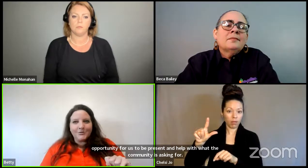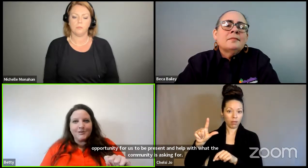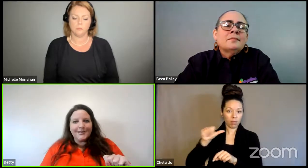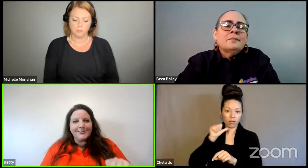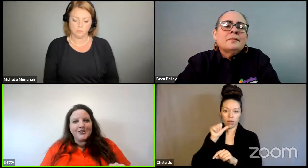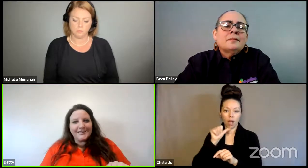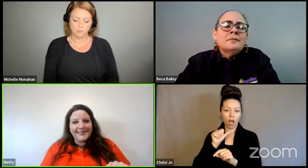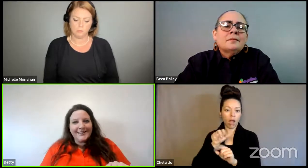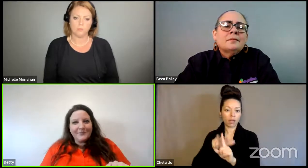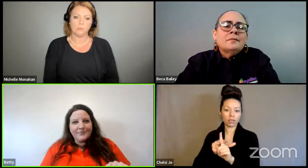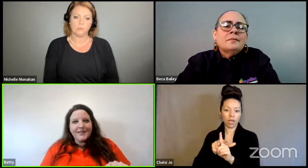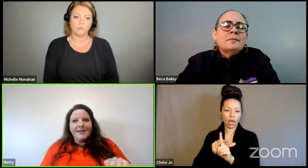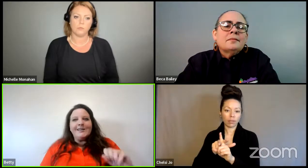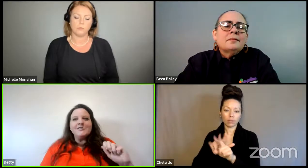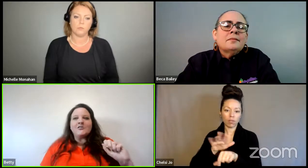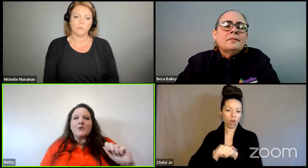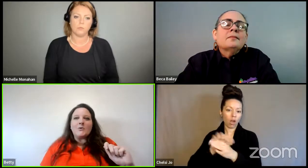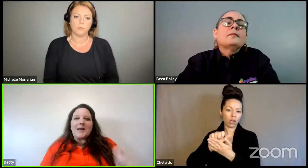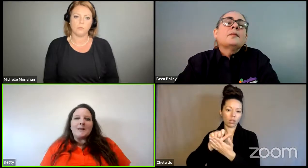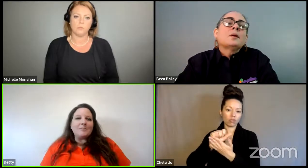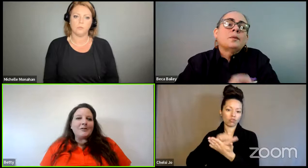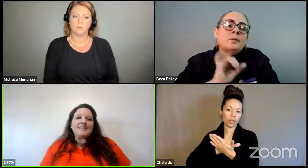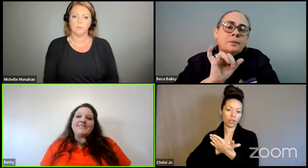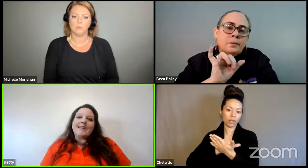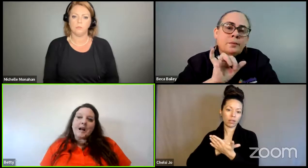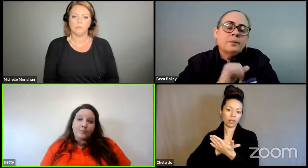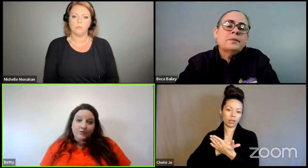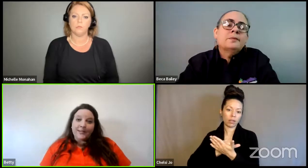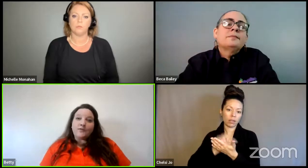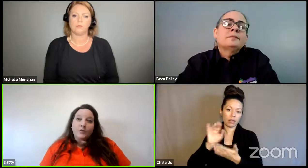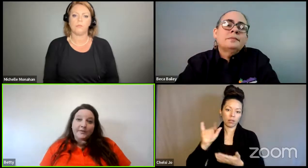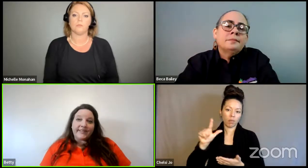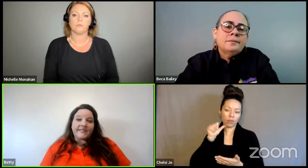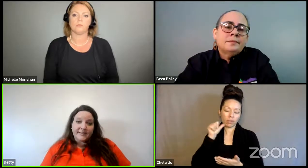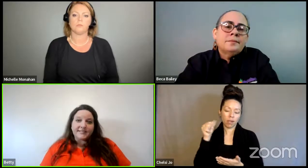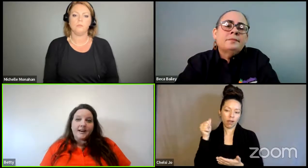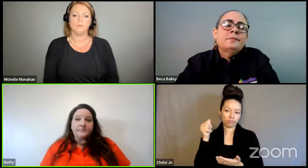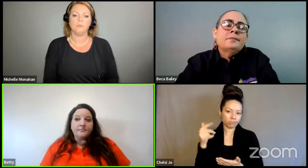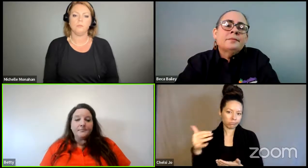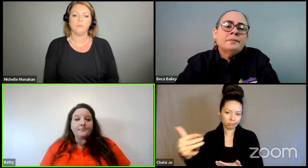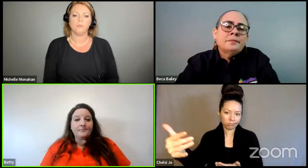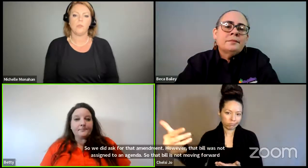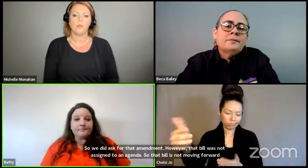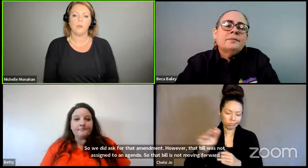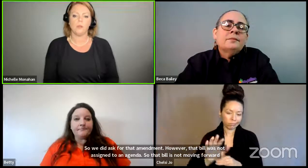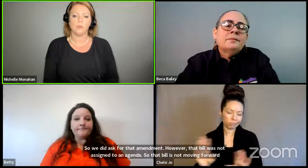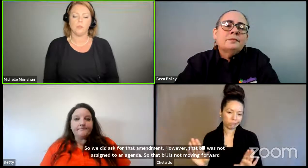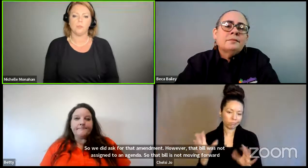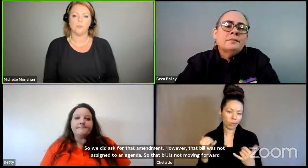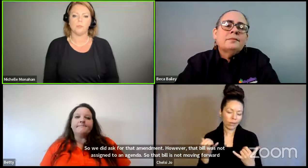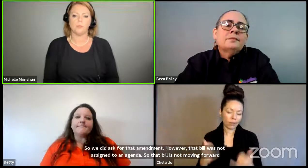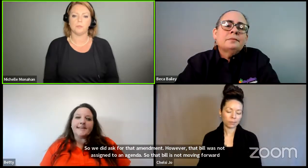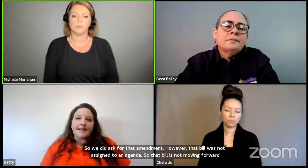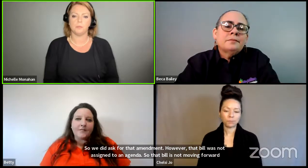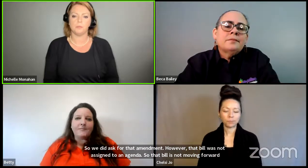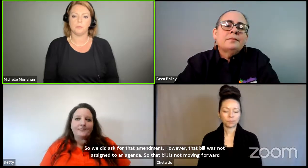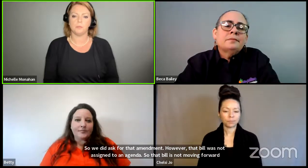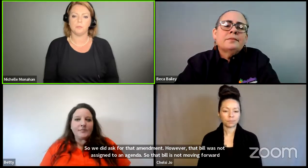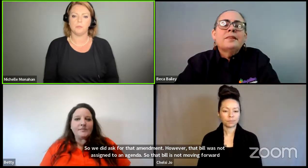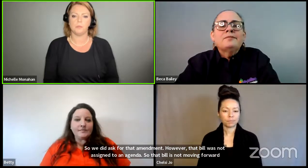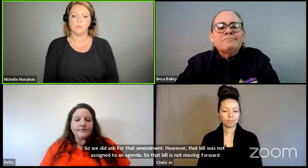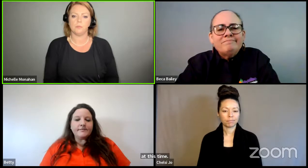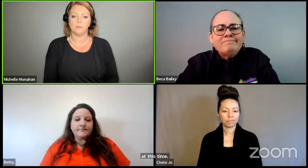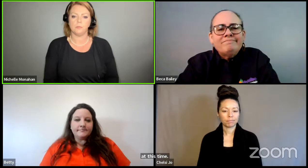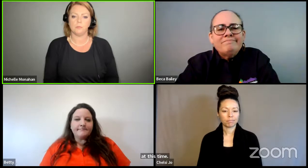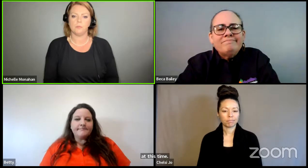assigned to an agenda. So that bill is not moving forward at this time. Oh. Yeah.